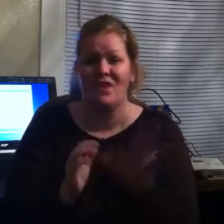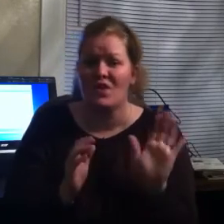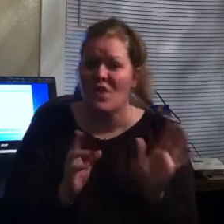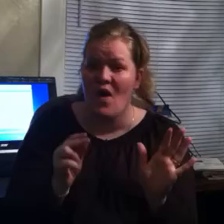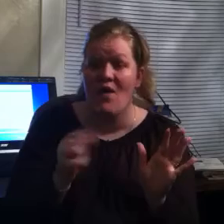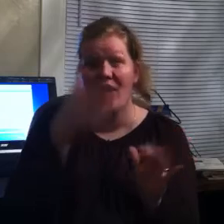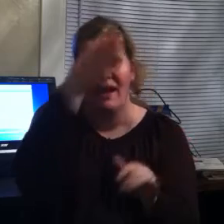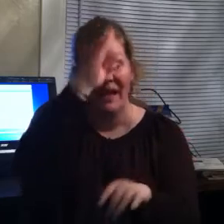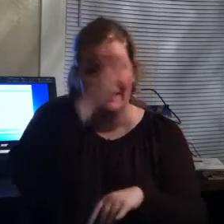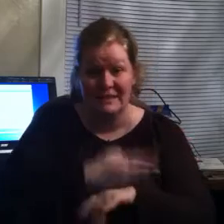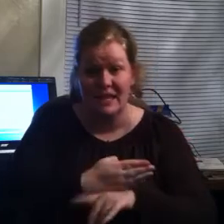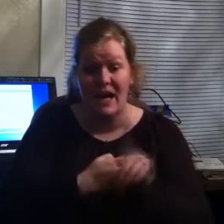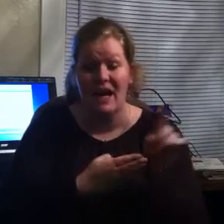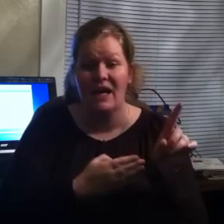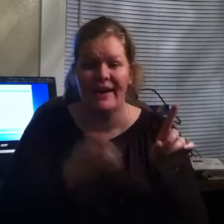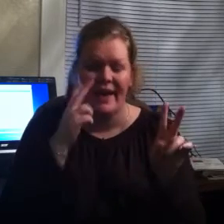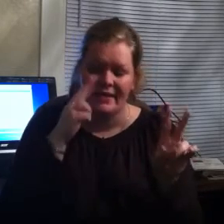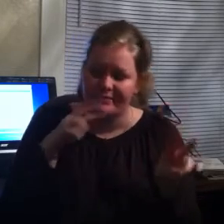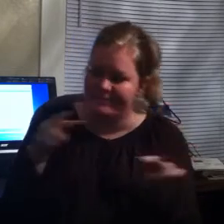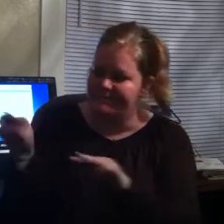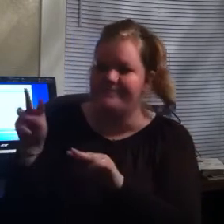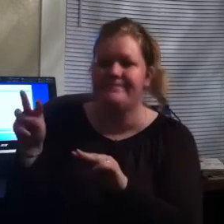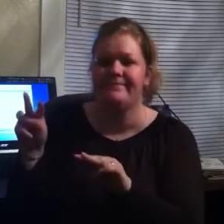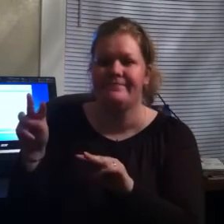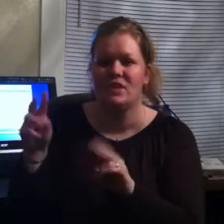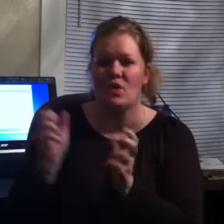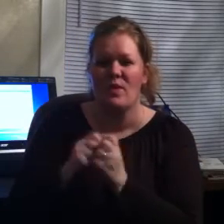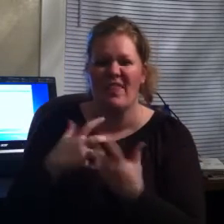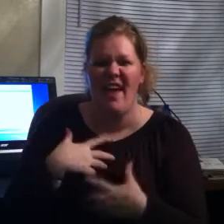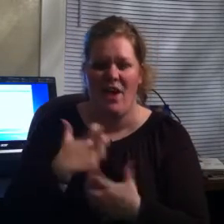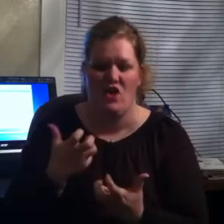God looked around at them with anger.